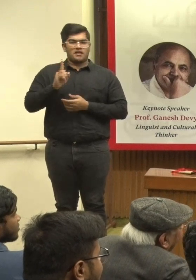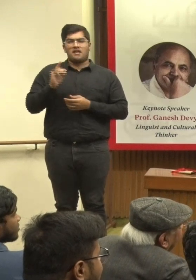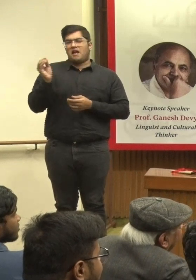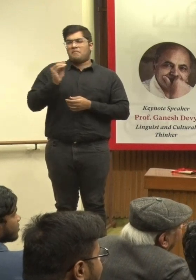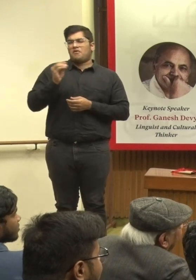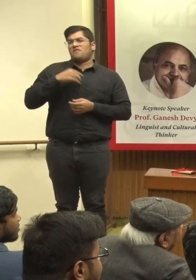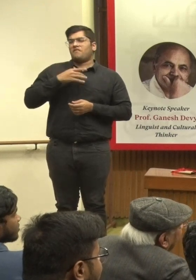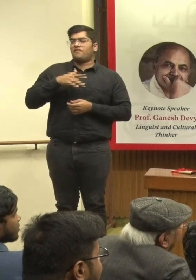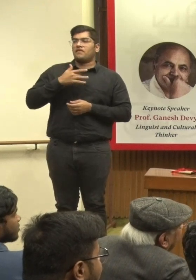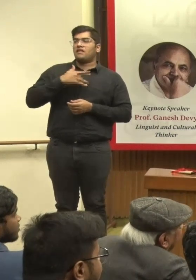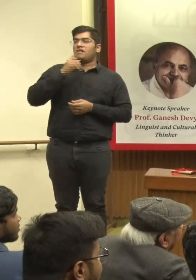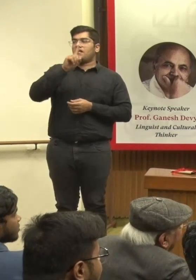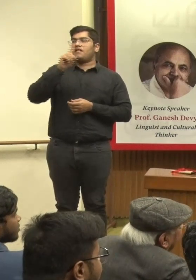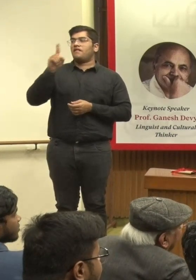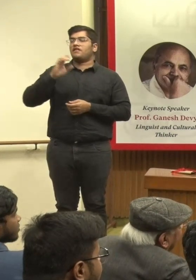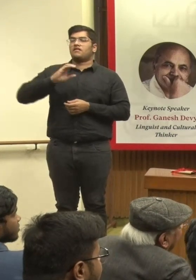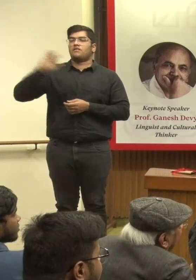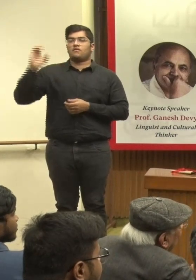crores.